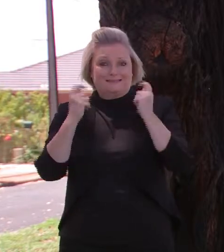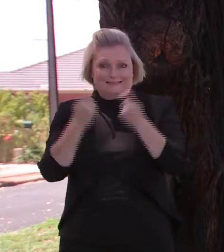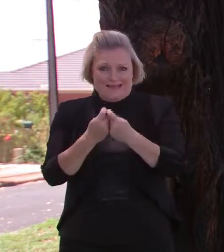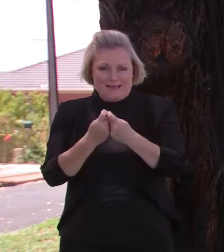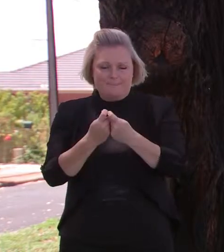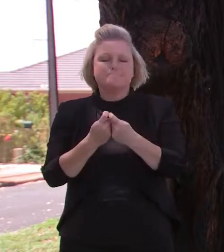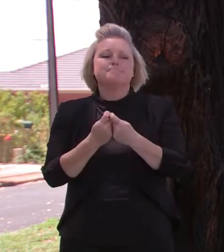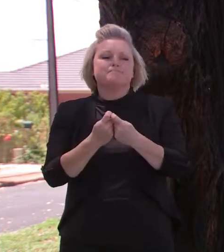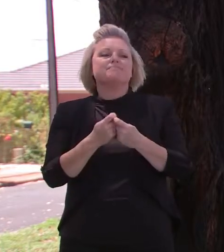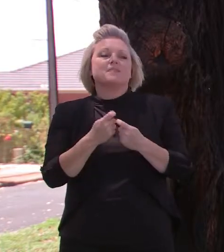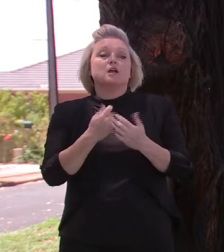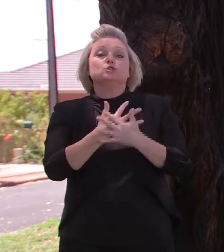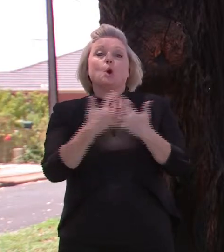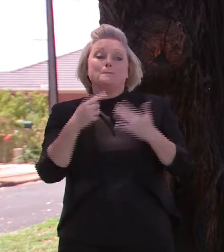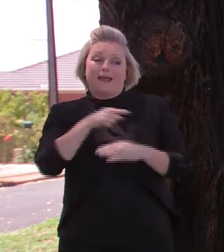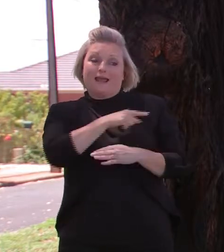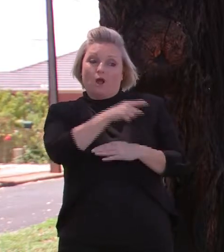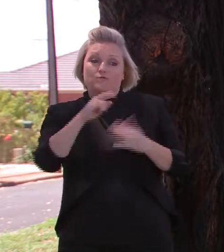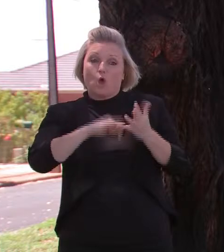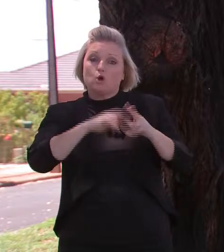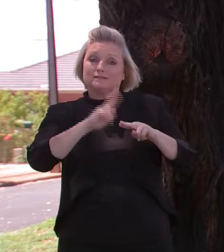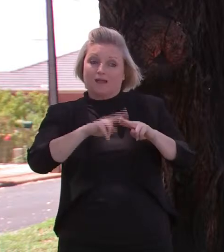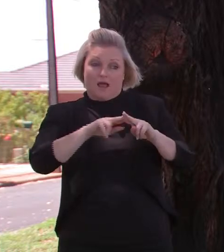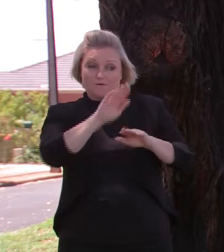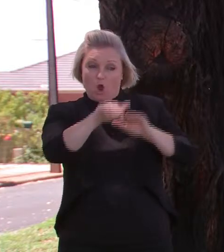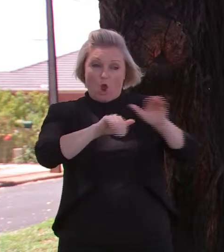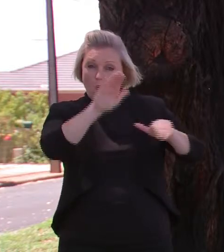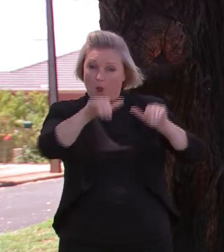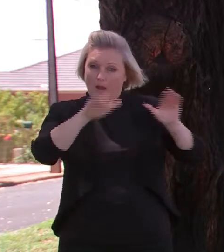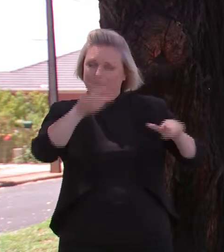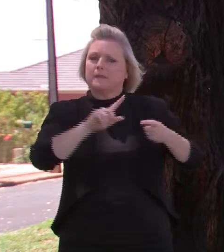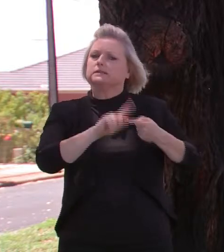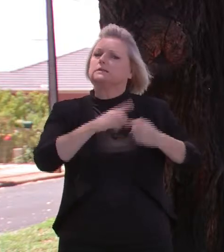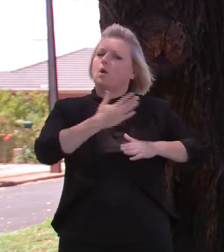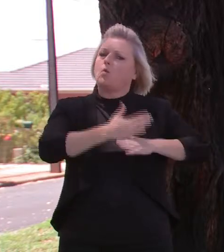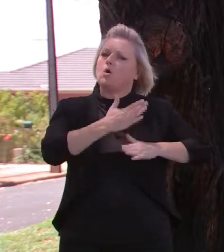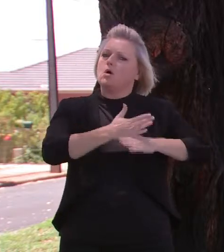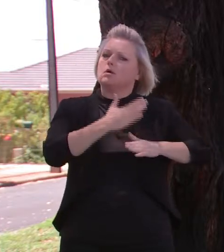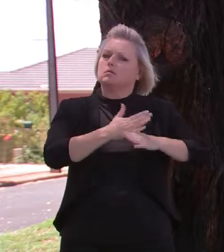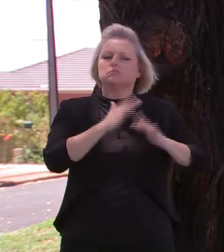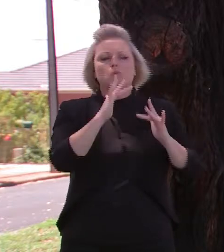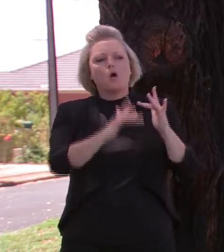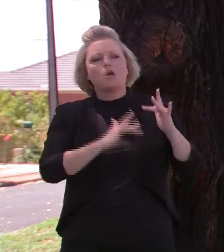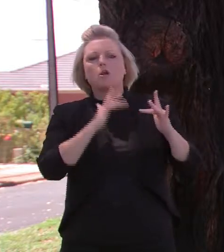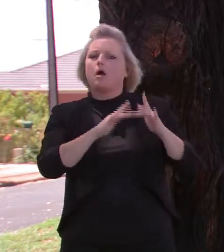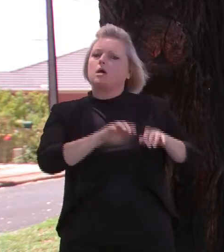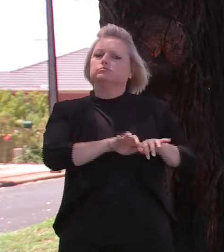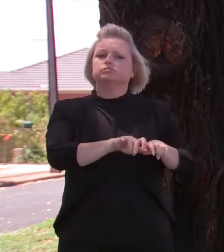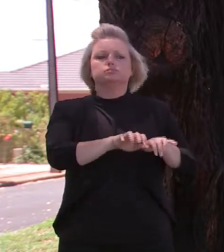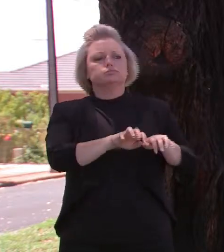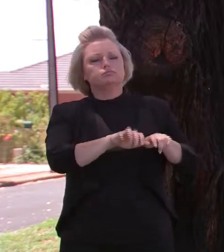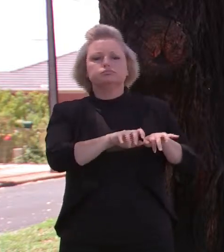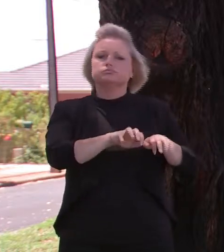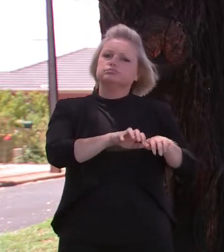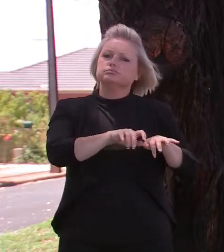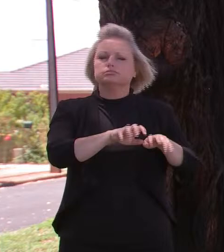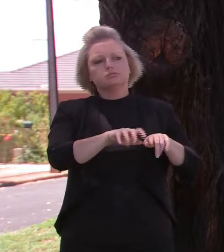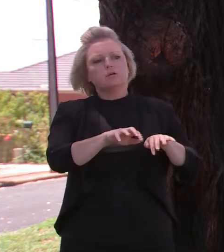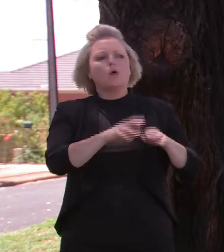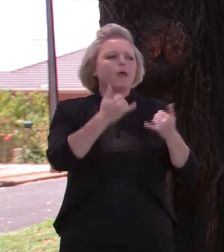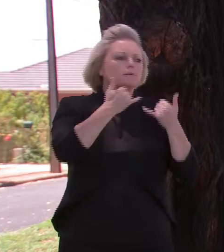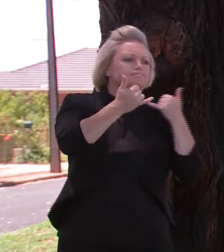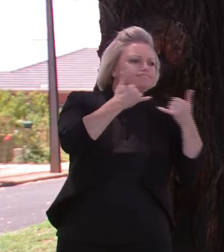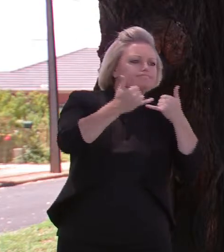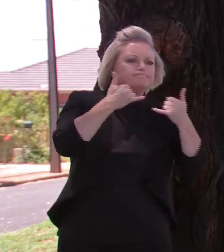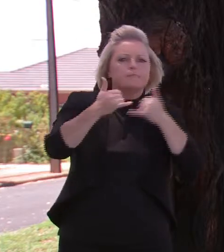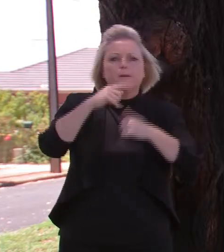working from home. They might be close contacts of a positive case, but it doesn't mean they can't be working from home to support people living with